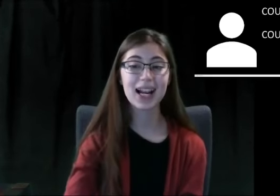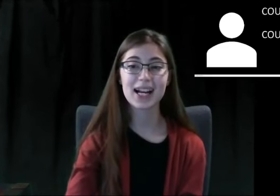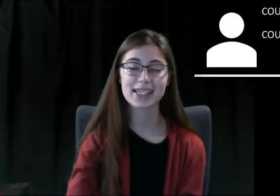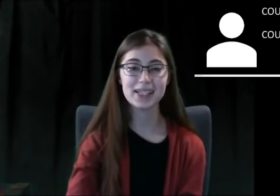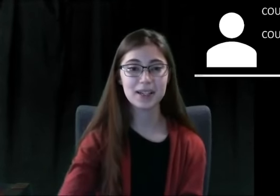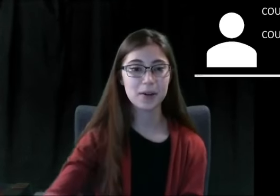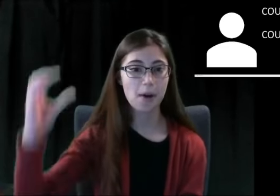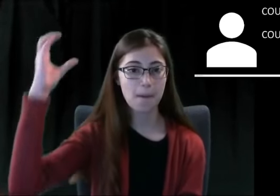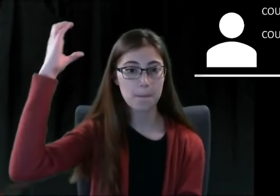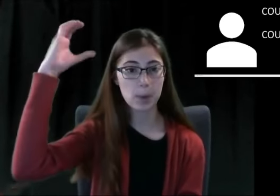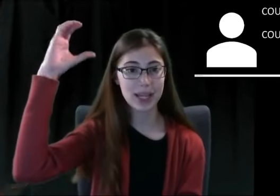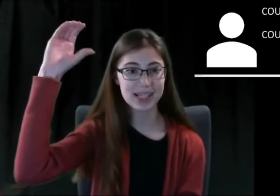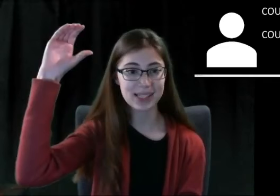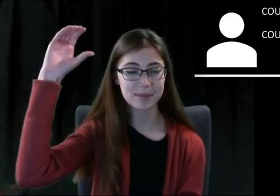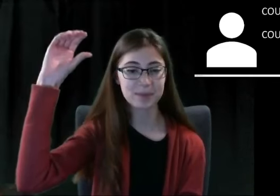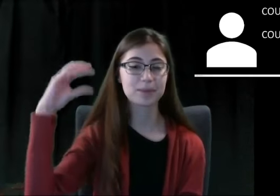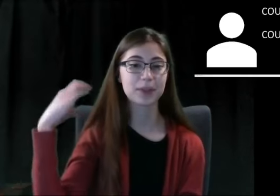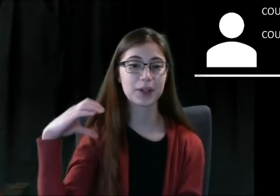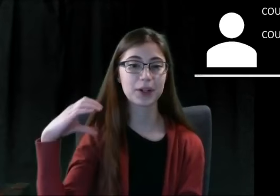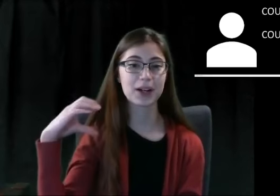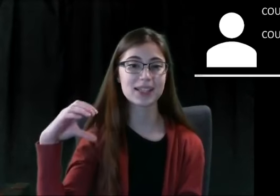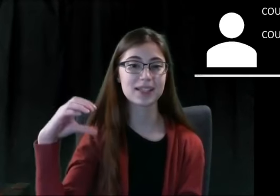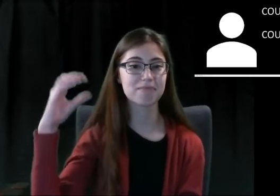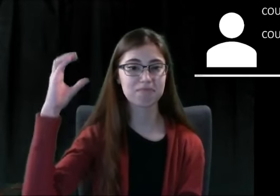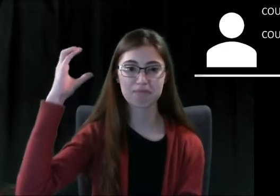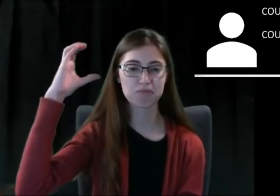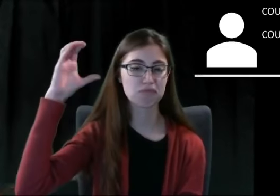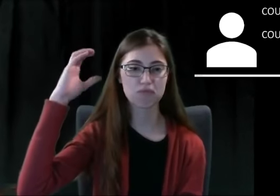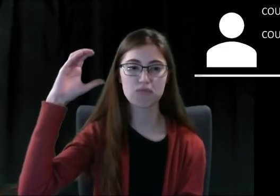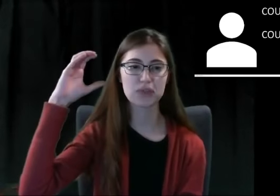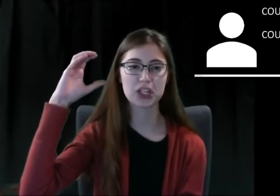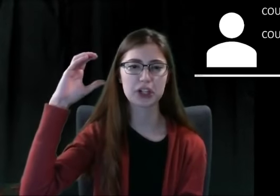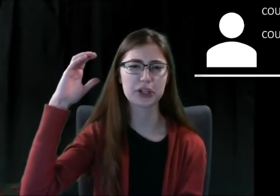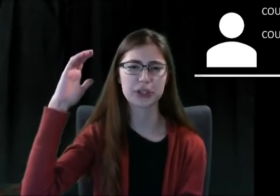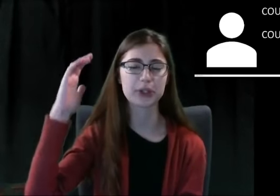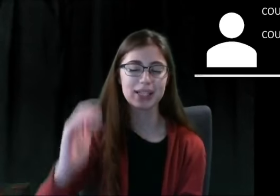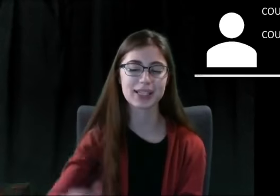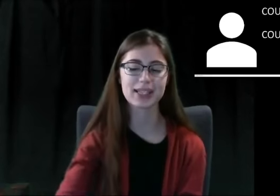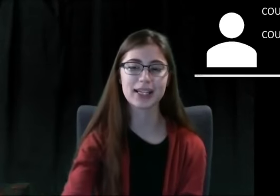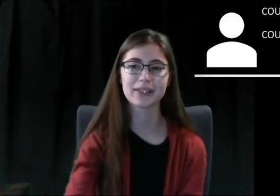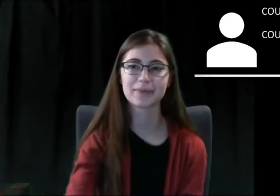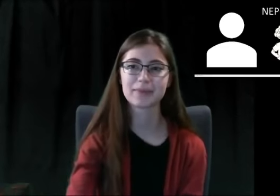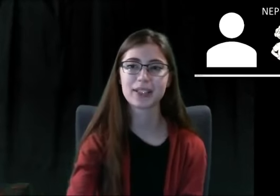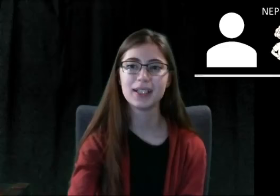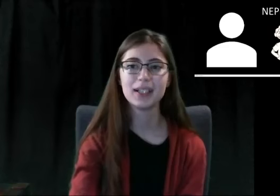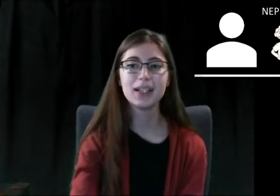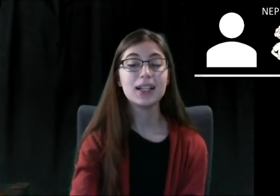Cousin. Boy cousin. Girl cousin. Gender neutral cousin sign.